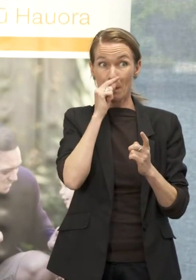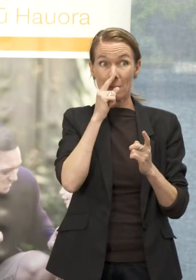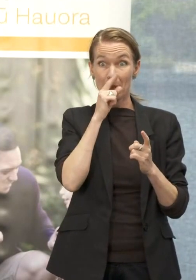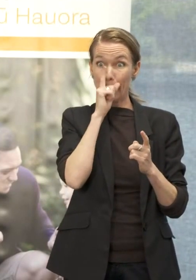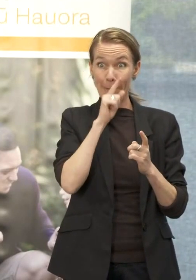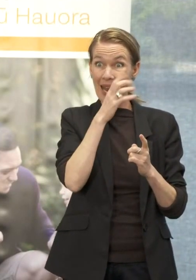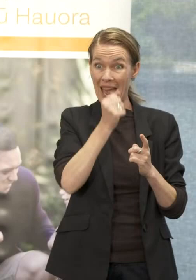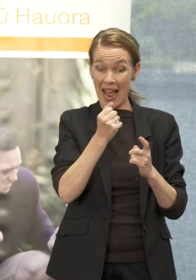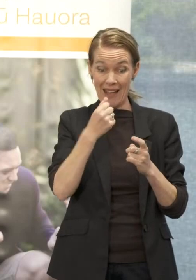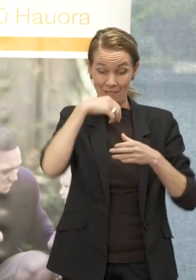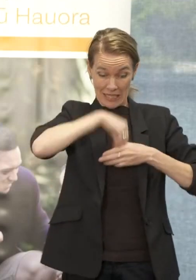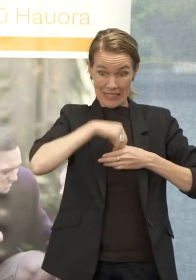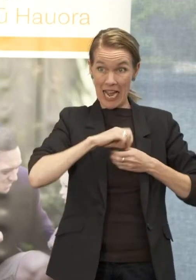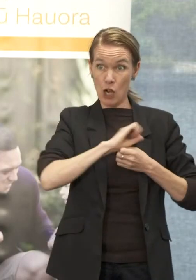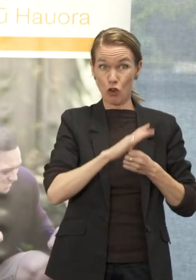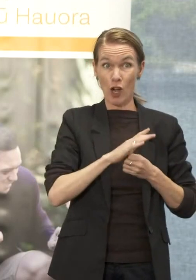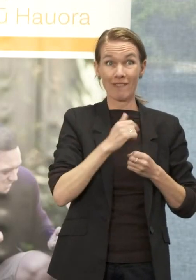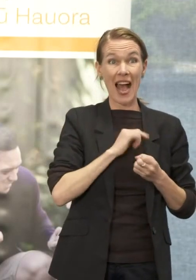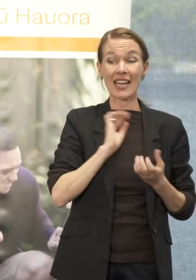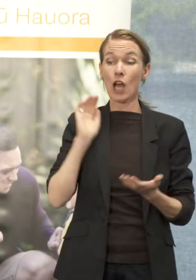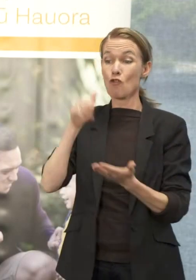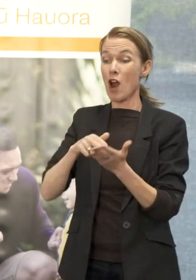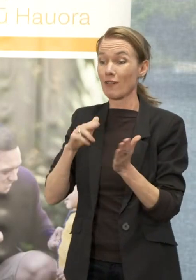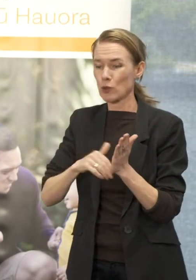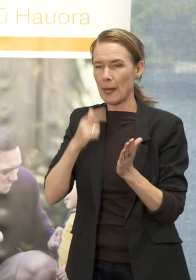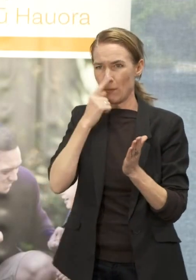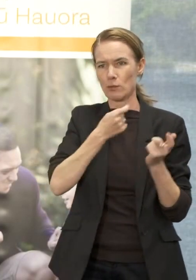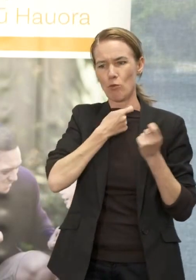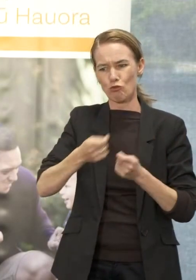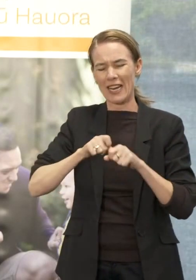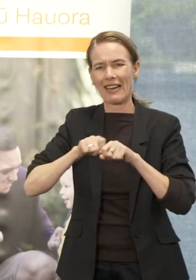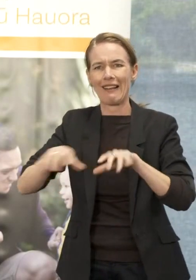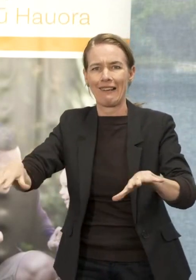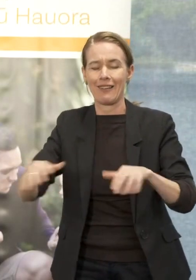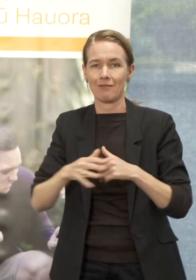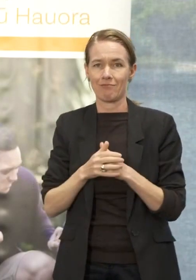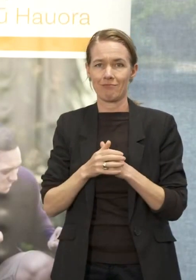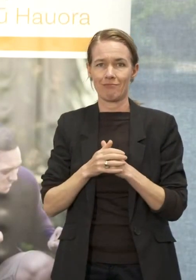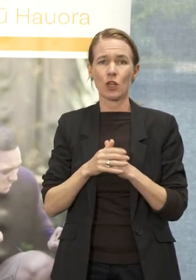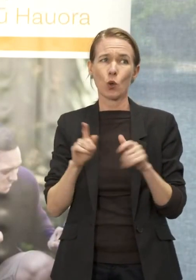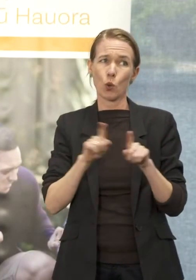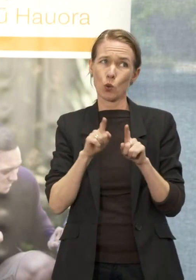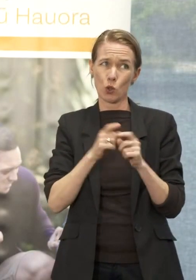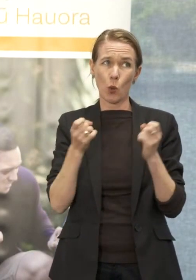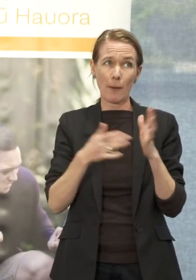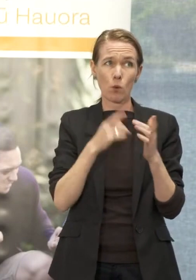you. People should also be aware of symptoms and get a test if any develop.